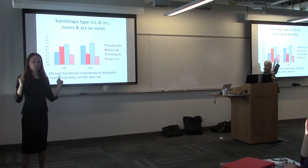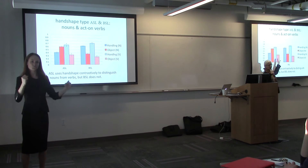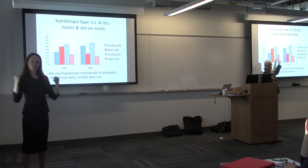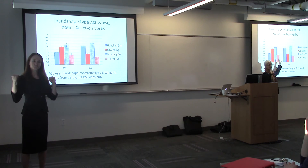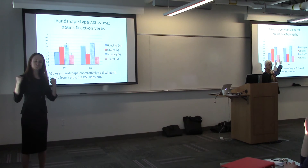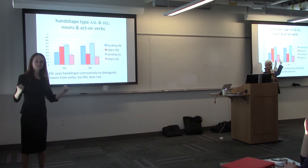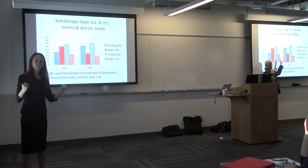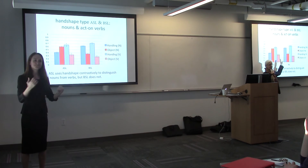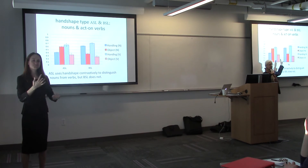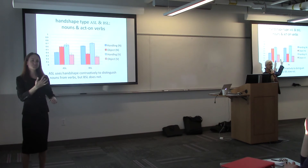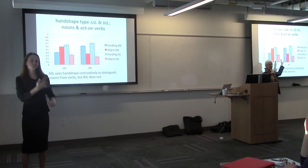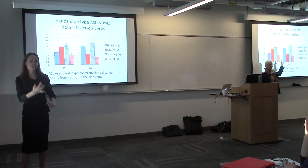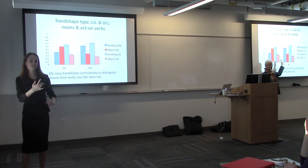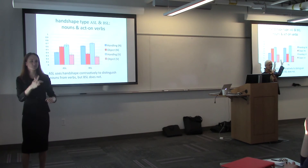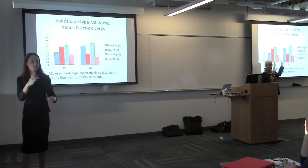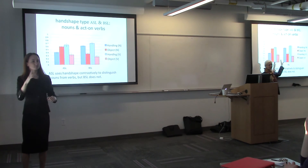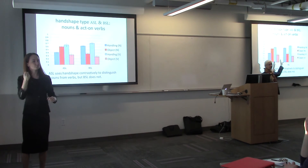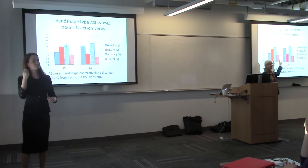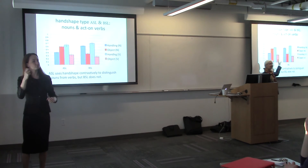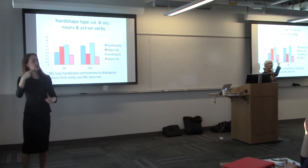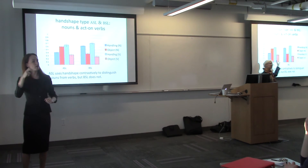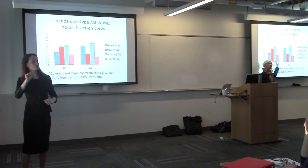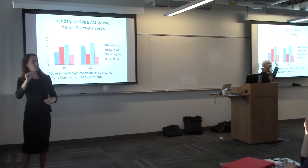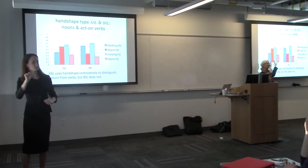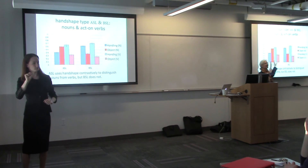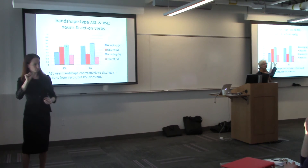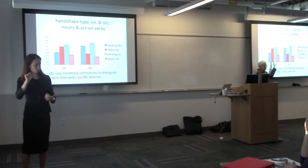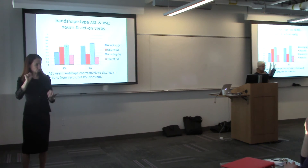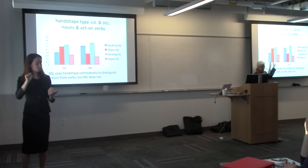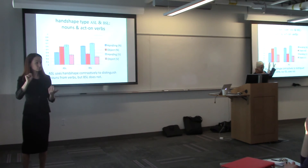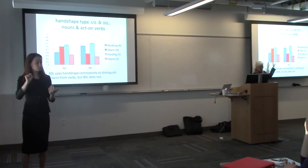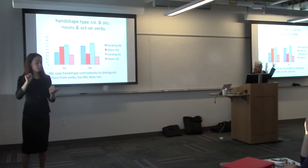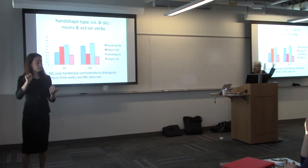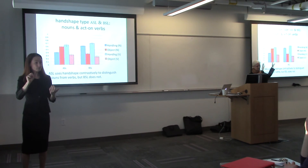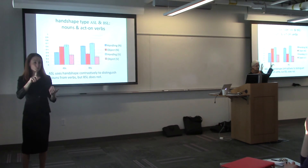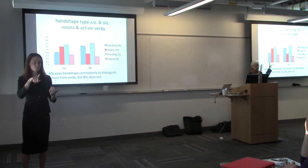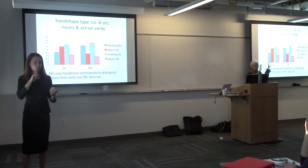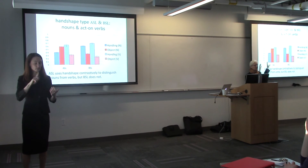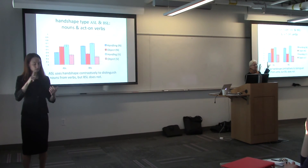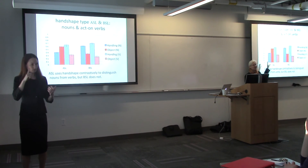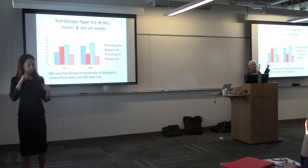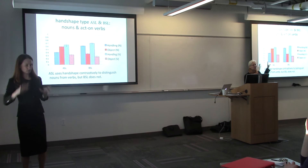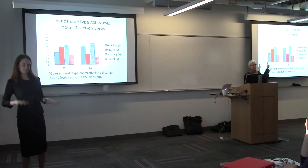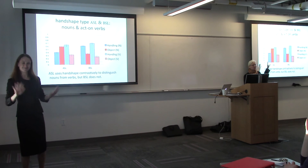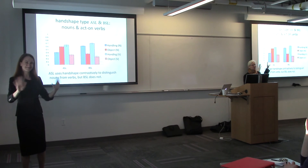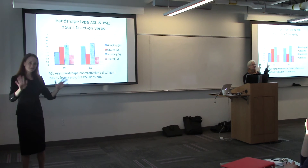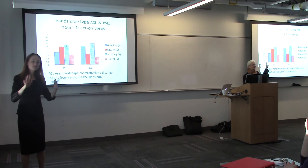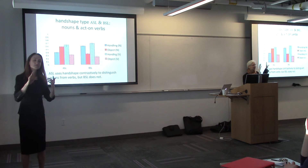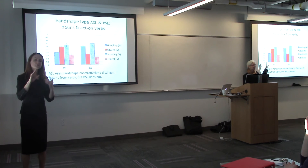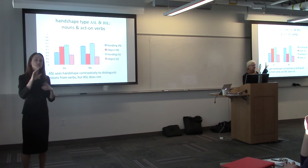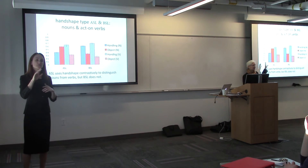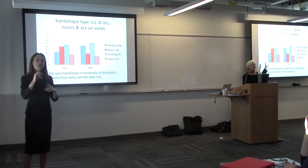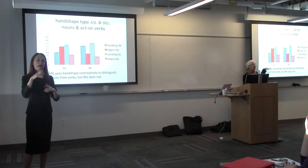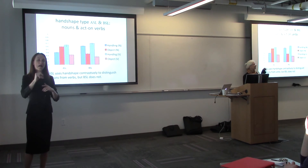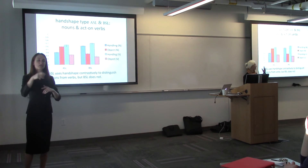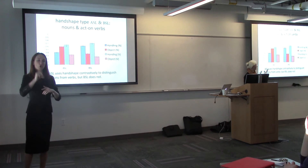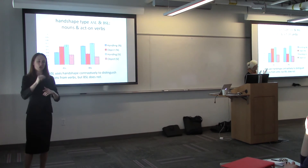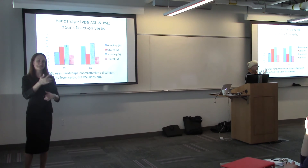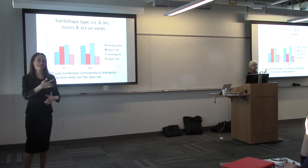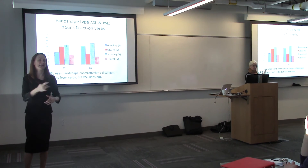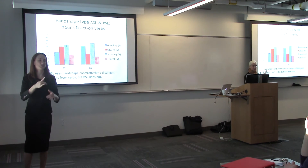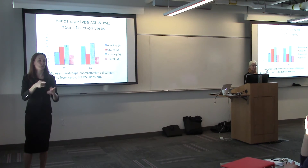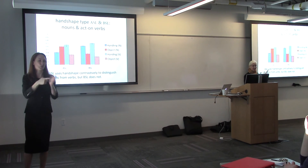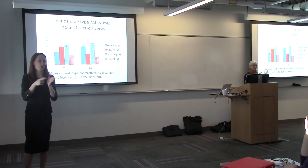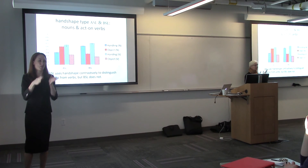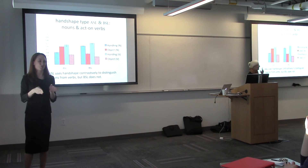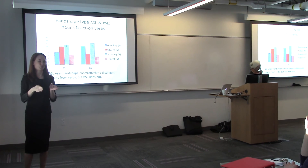strong preference for handling handshakes. Now, it's not terribly surprising because all of these act-on verbs are agentive, and so we